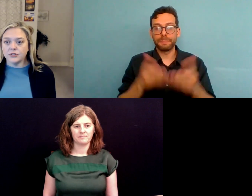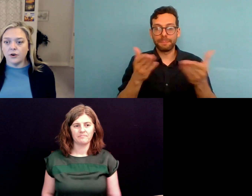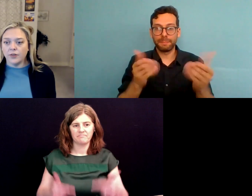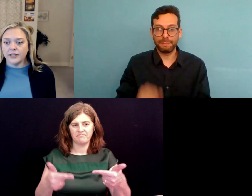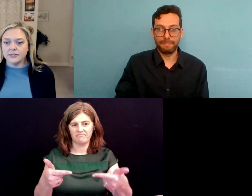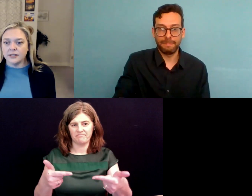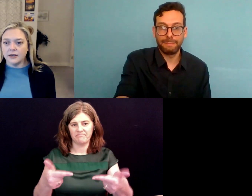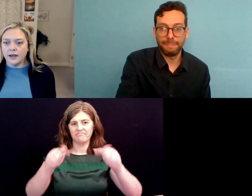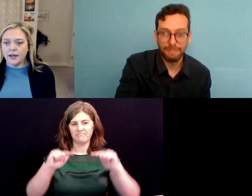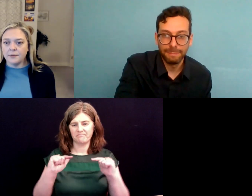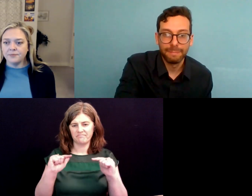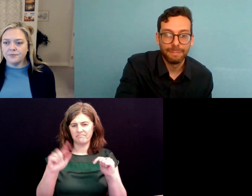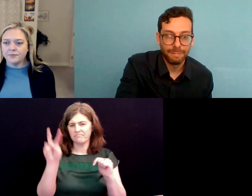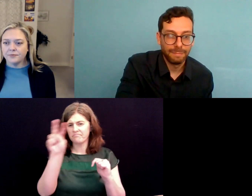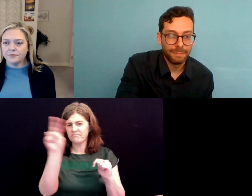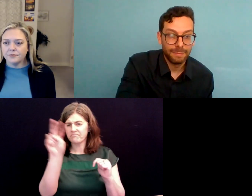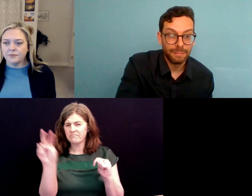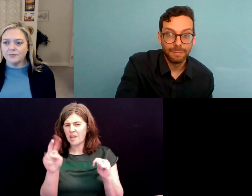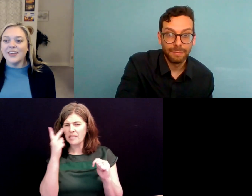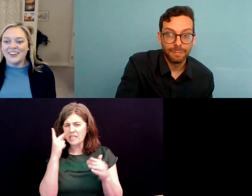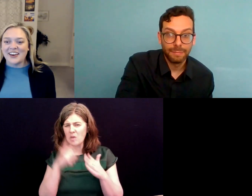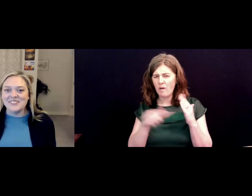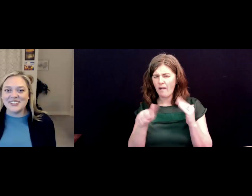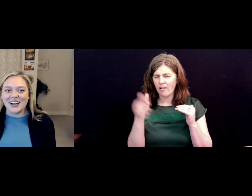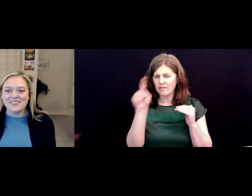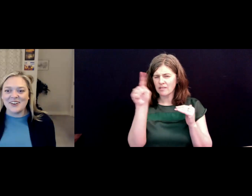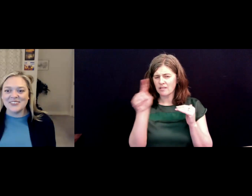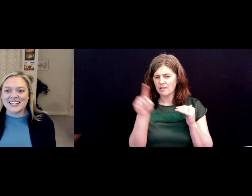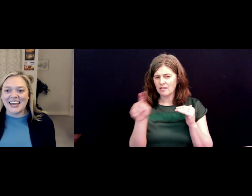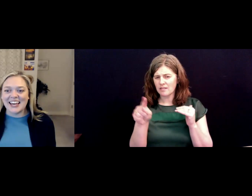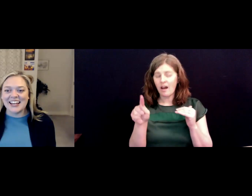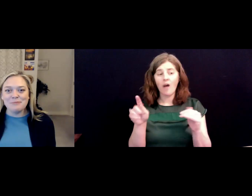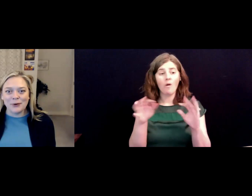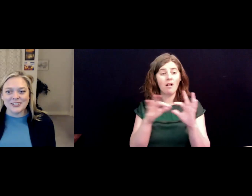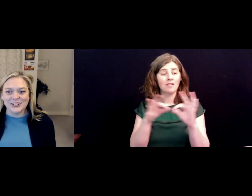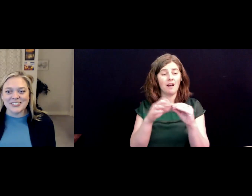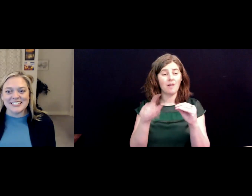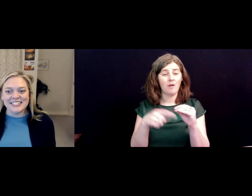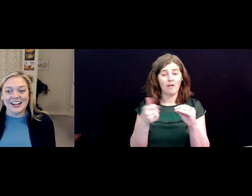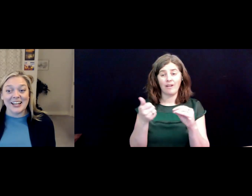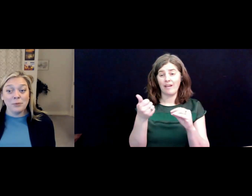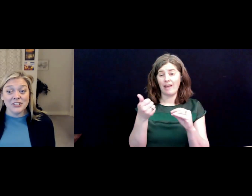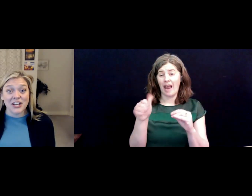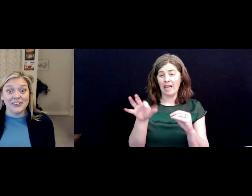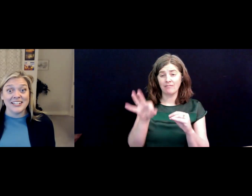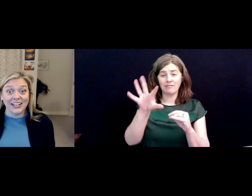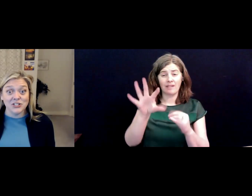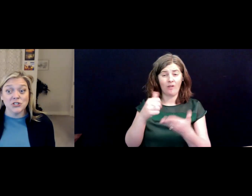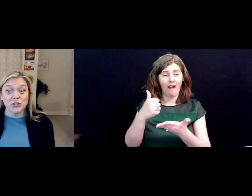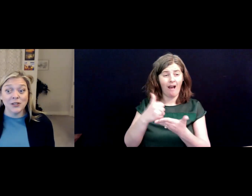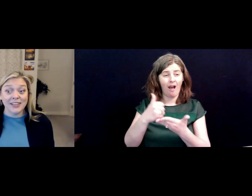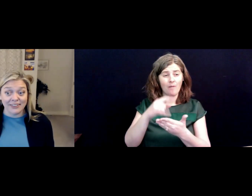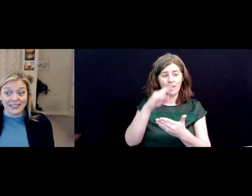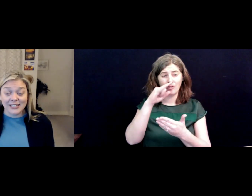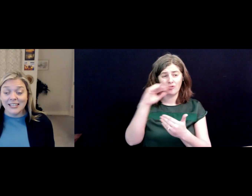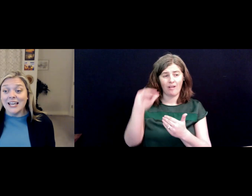Okay, so let's see. I'm going to talk about any pointers on helping a child attached